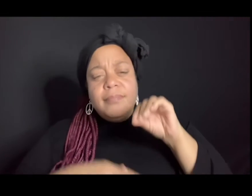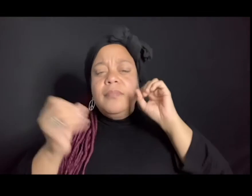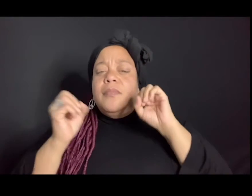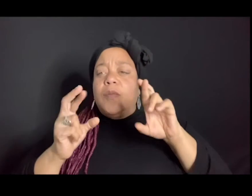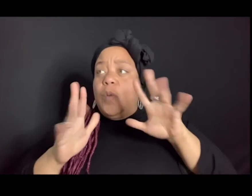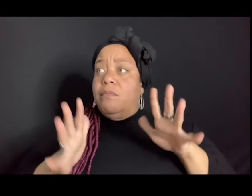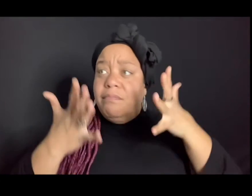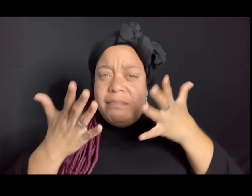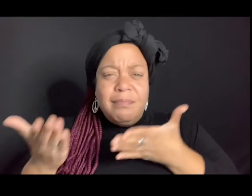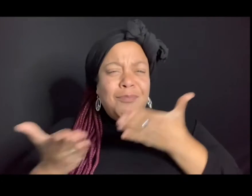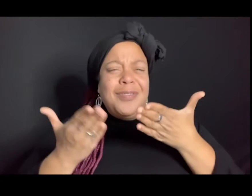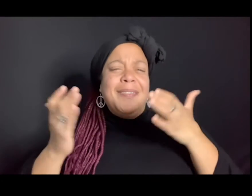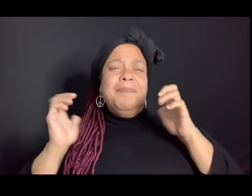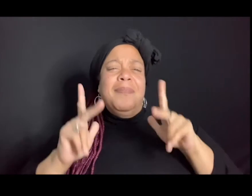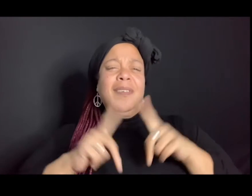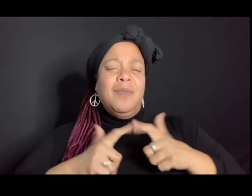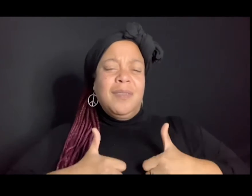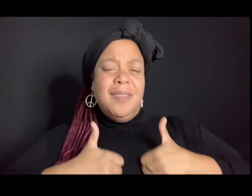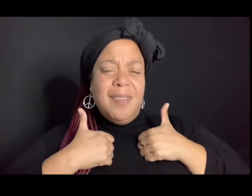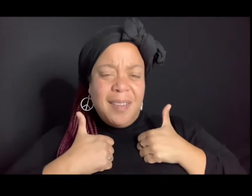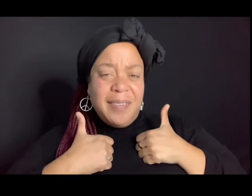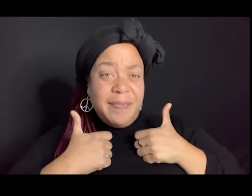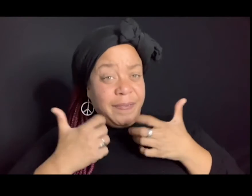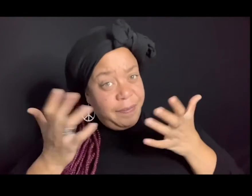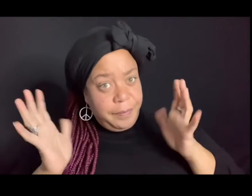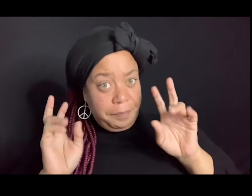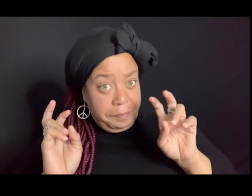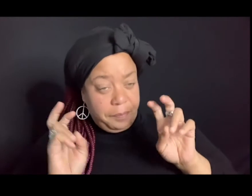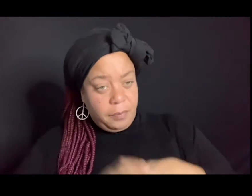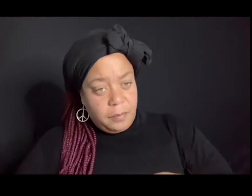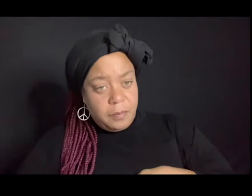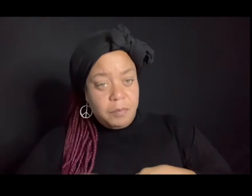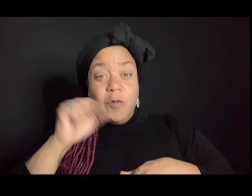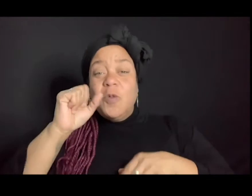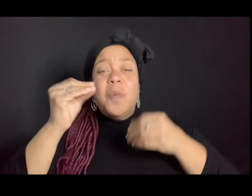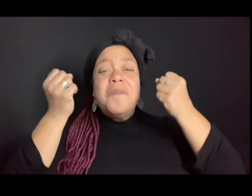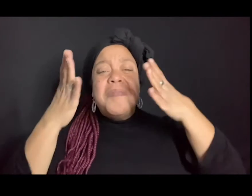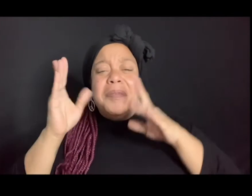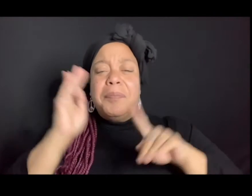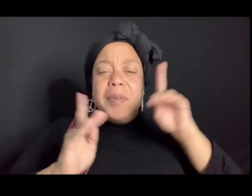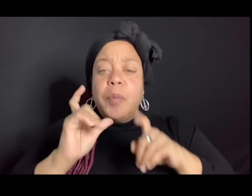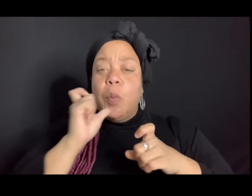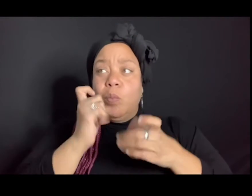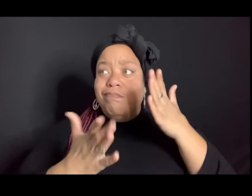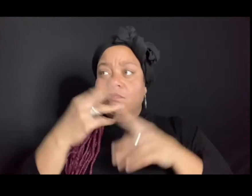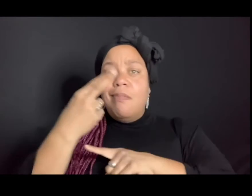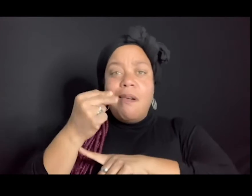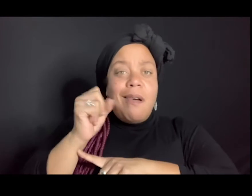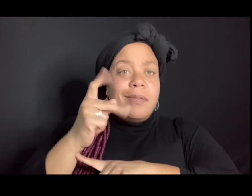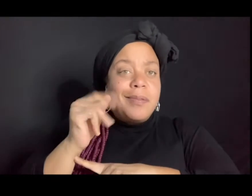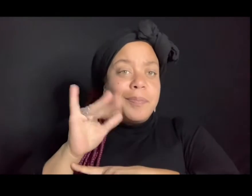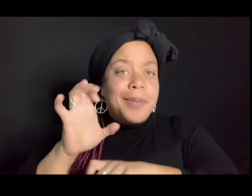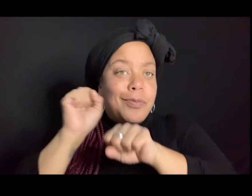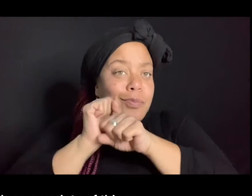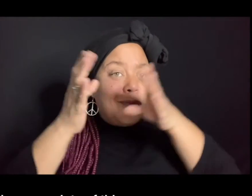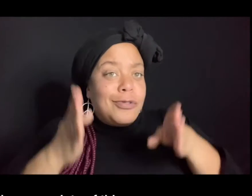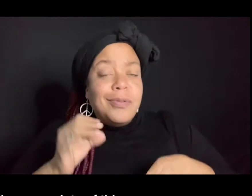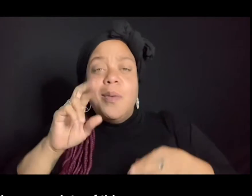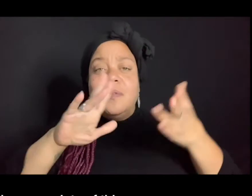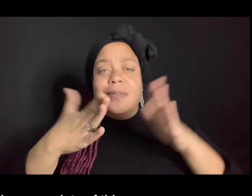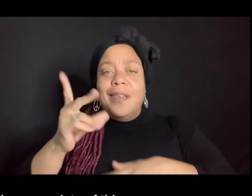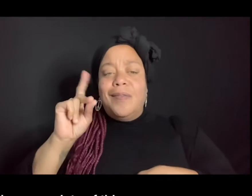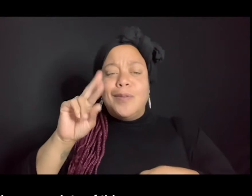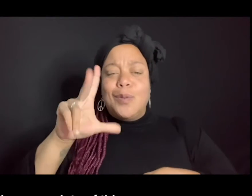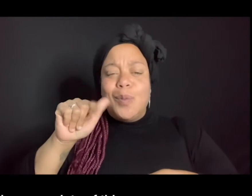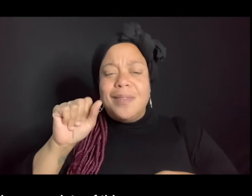and, resurrected, if it will. And so for many people who are probably hospice workers or, death doulas, they know